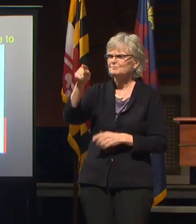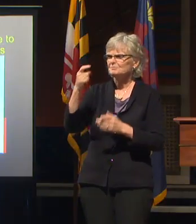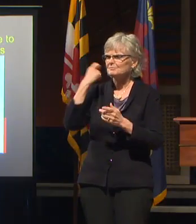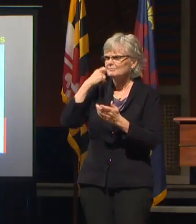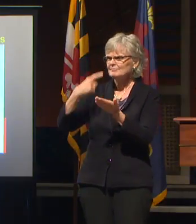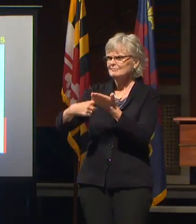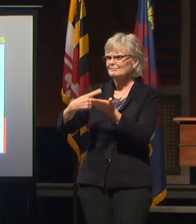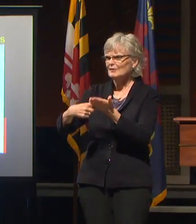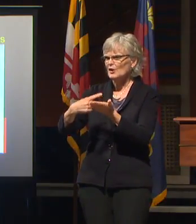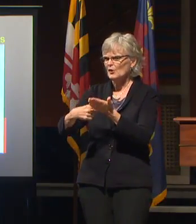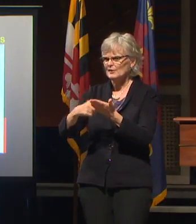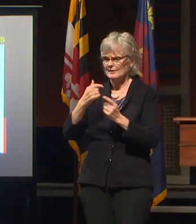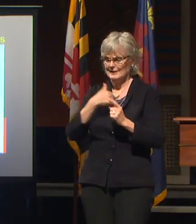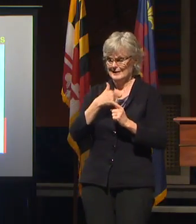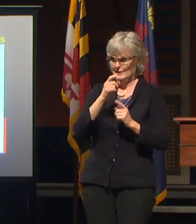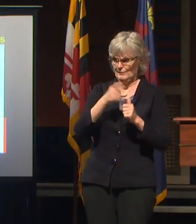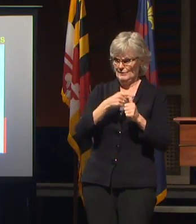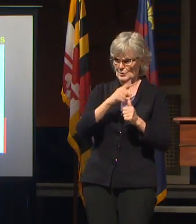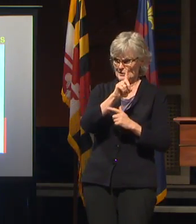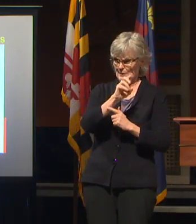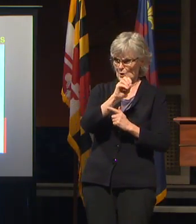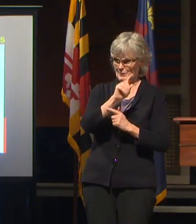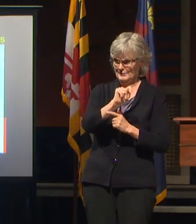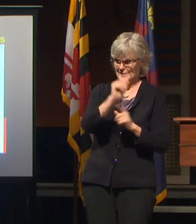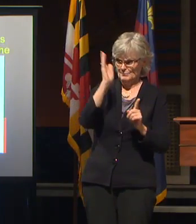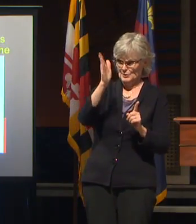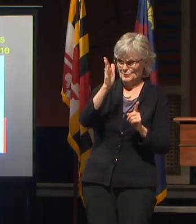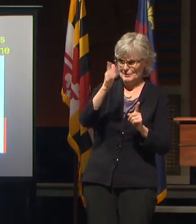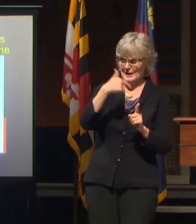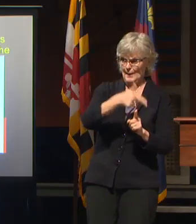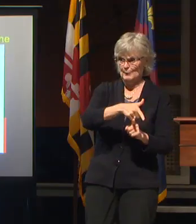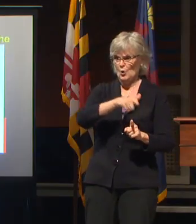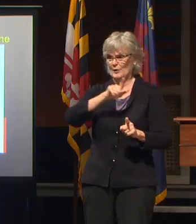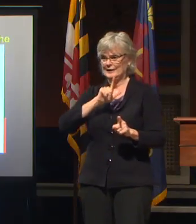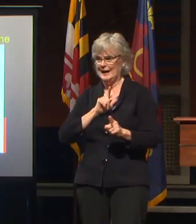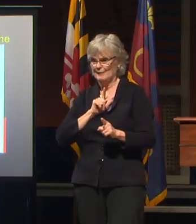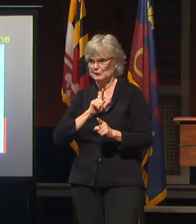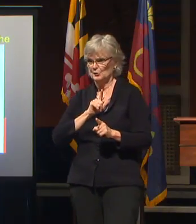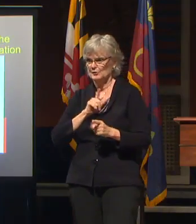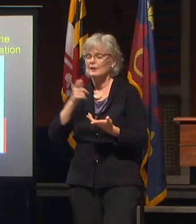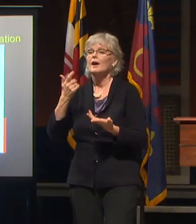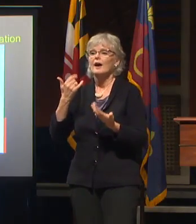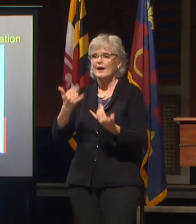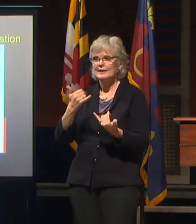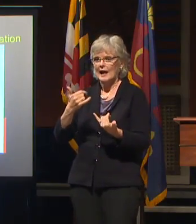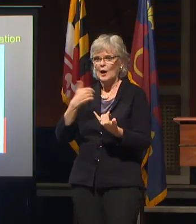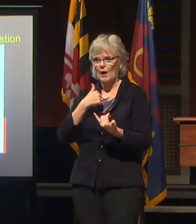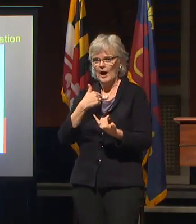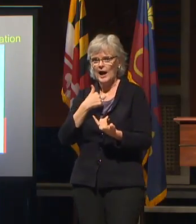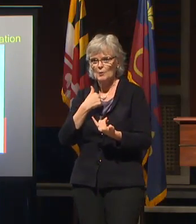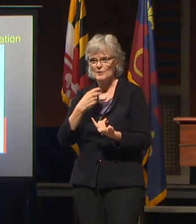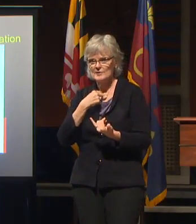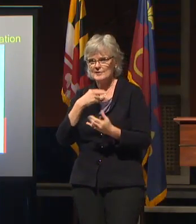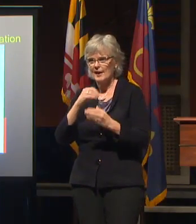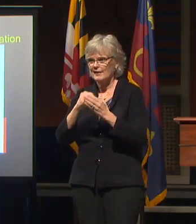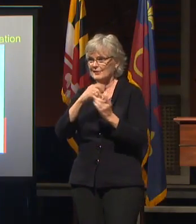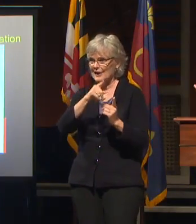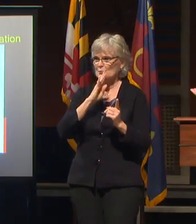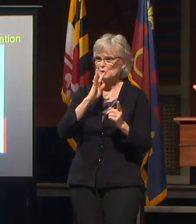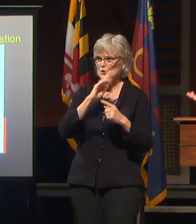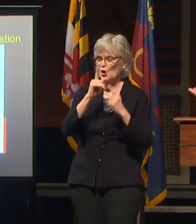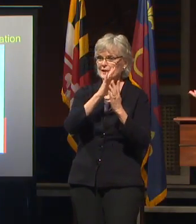going after the Department of Transportation's presentation on a traffic jam on 270. Well, I am here to show